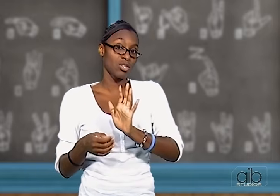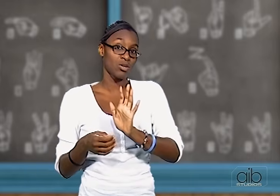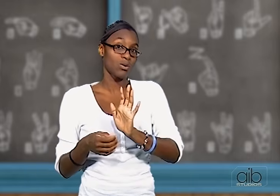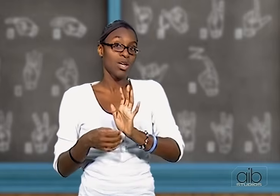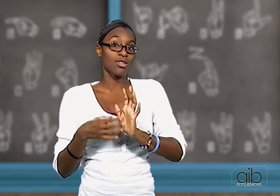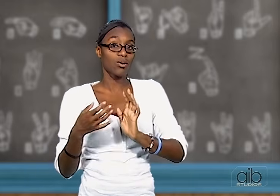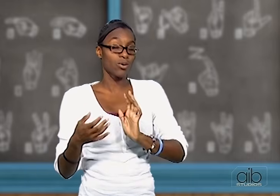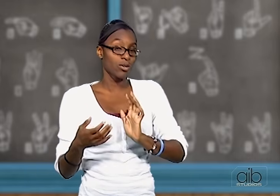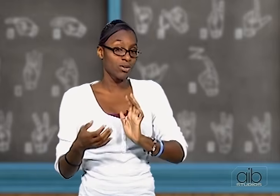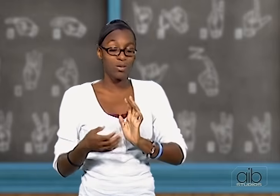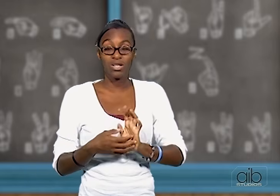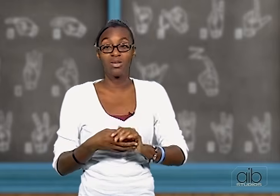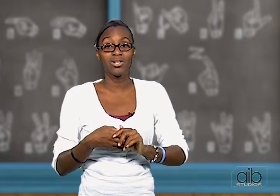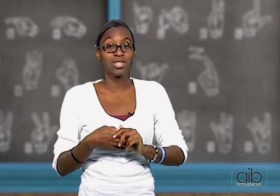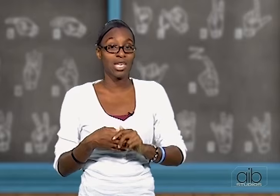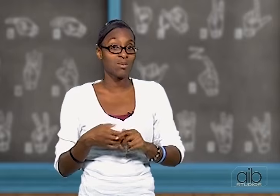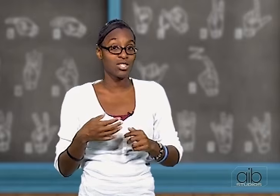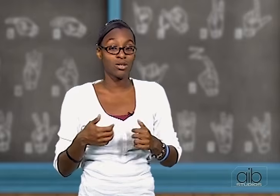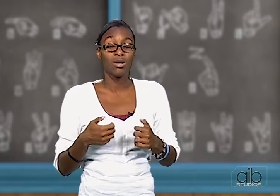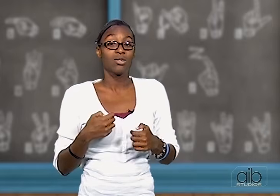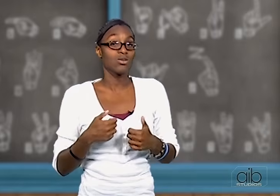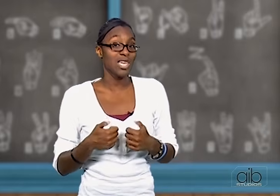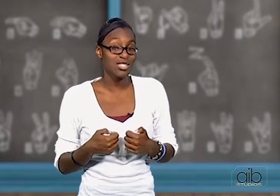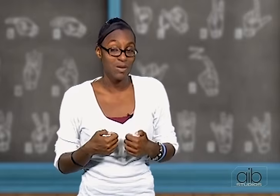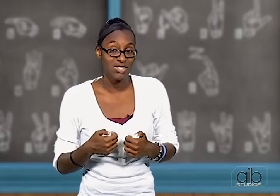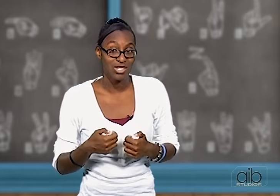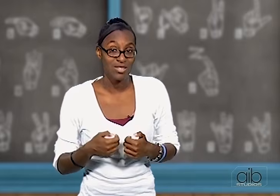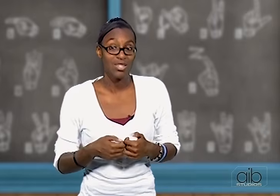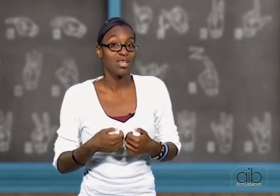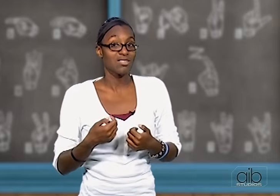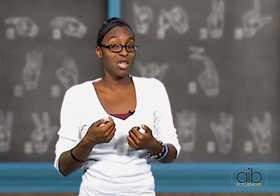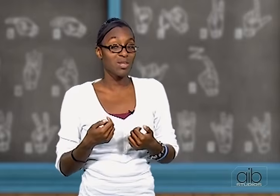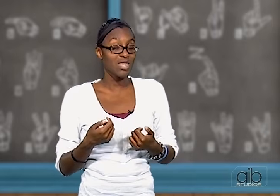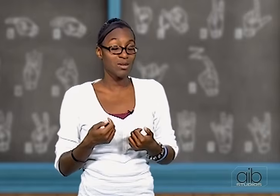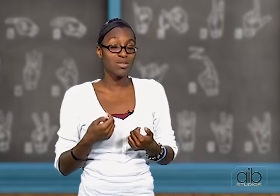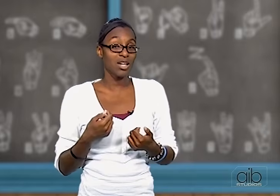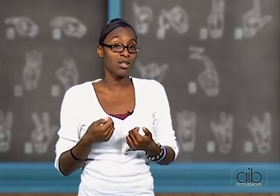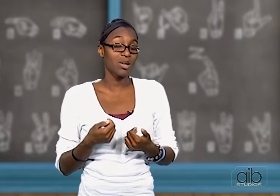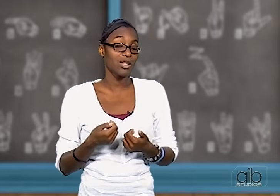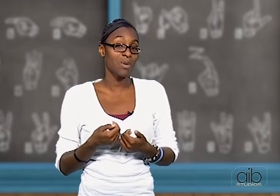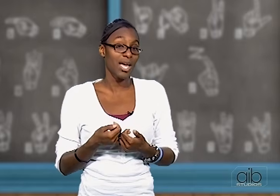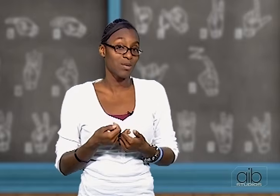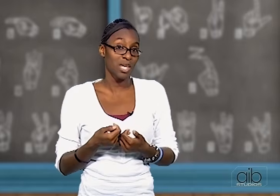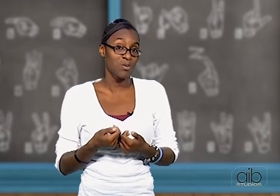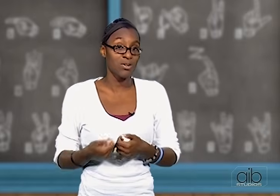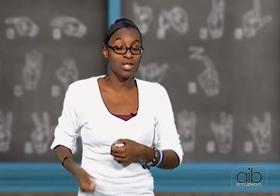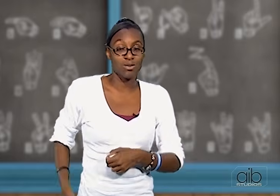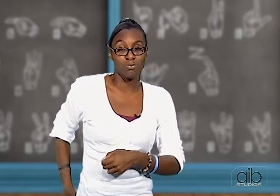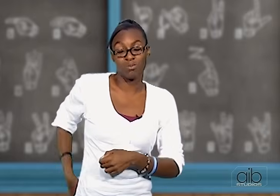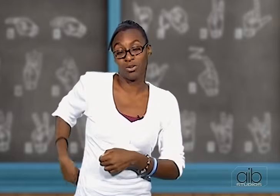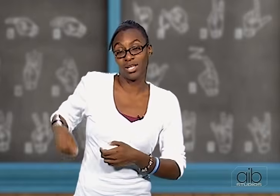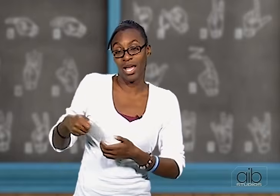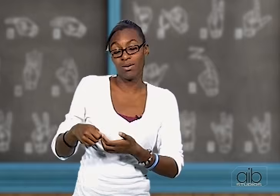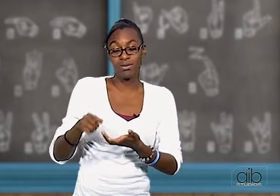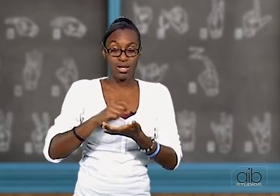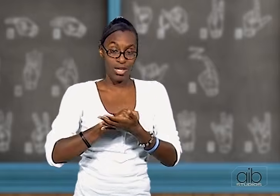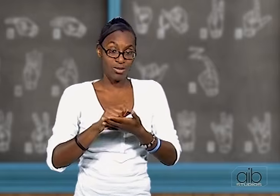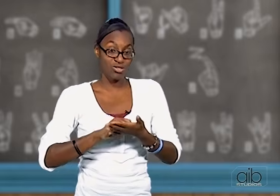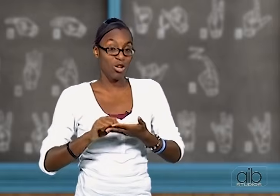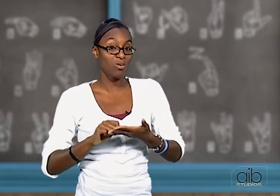you their order, or they want to communicate with you through text messaging. Some of them carry around a pad of paper, and they'll pull it out and they'll start